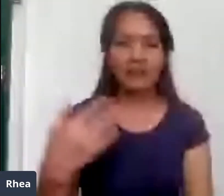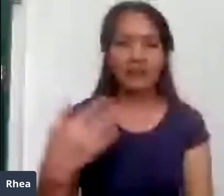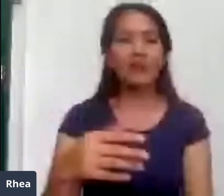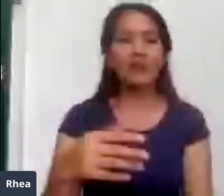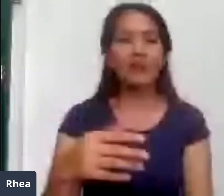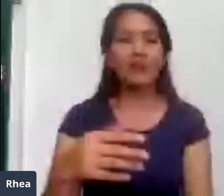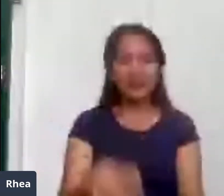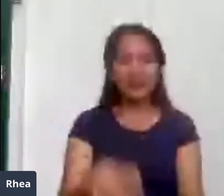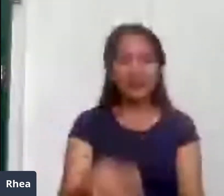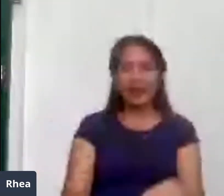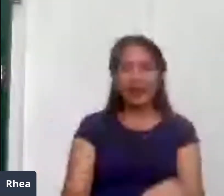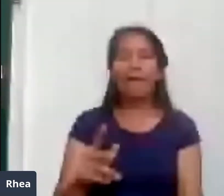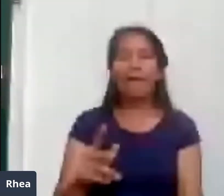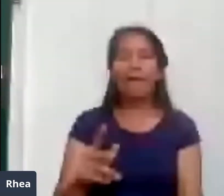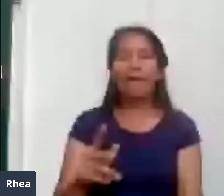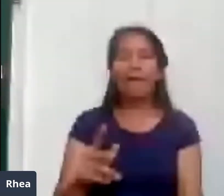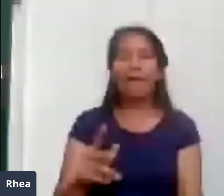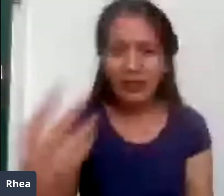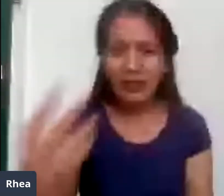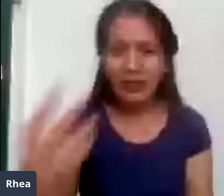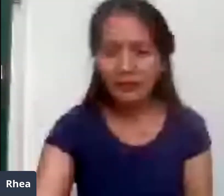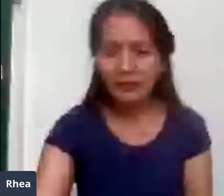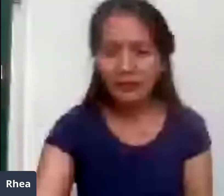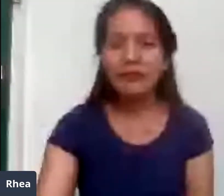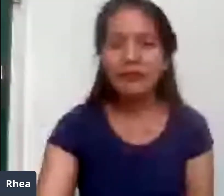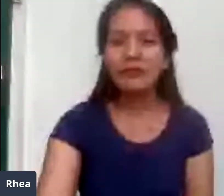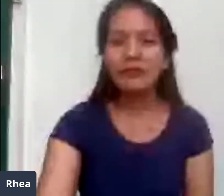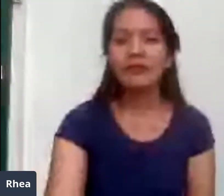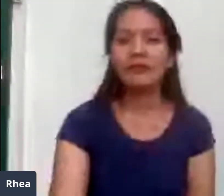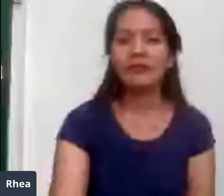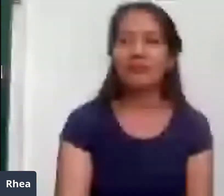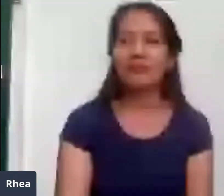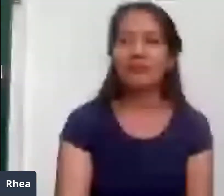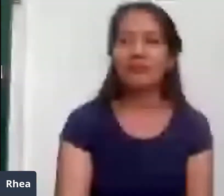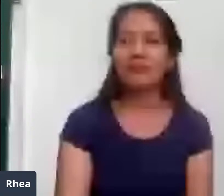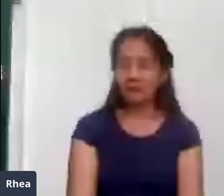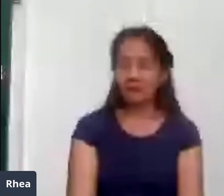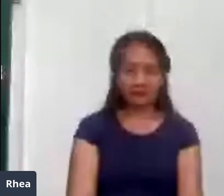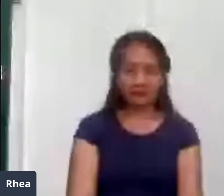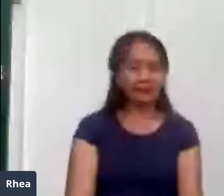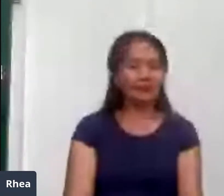Next, we are going to sign people.